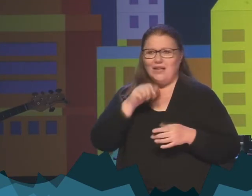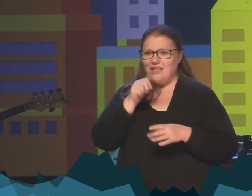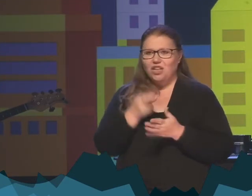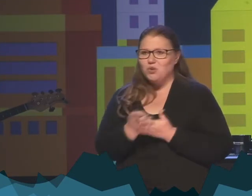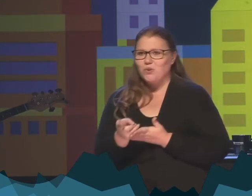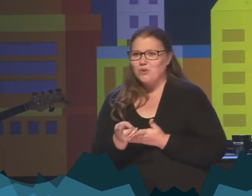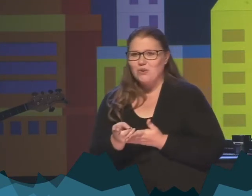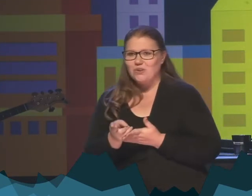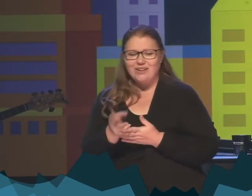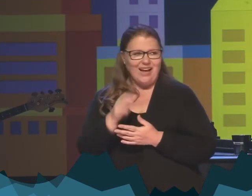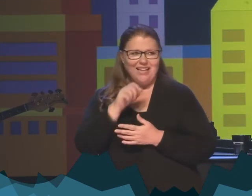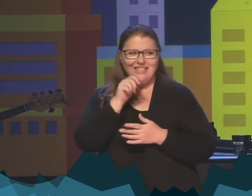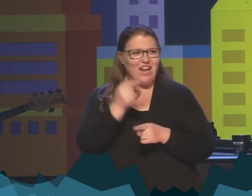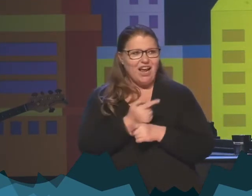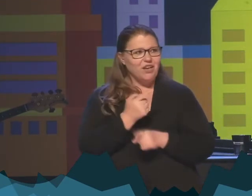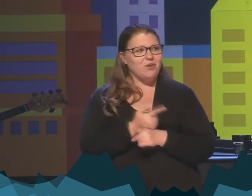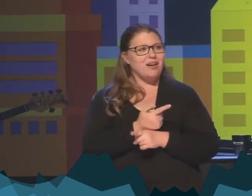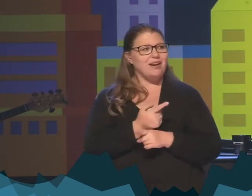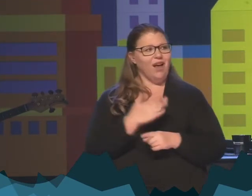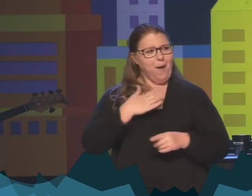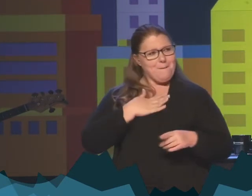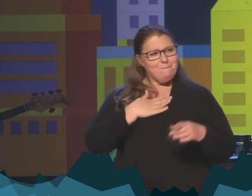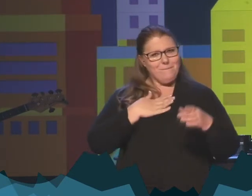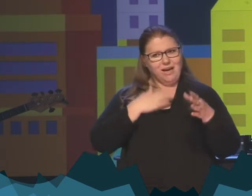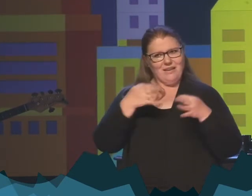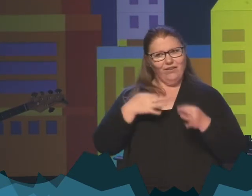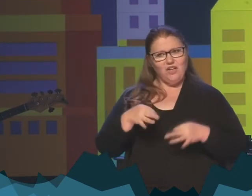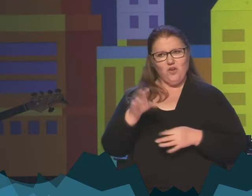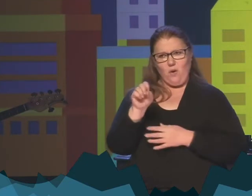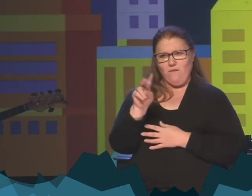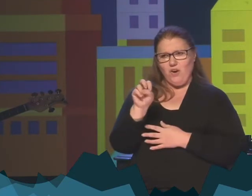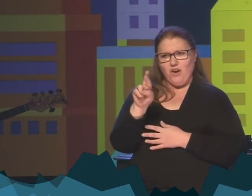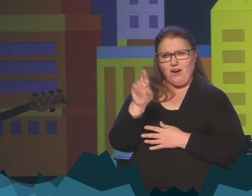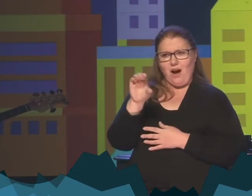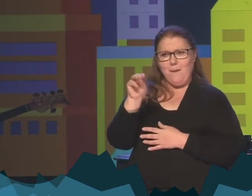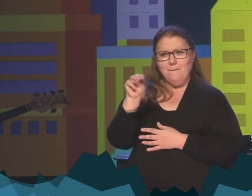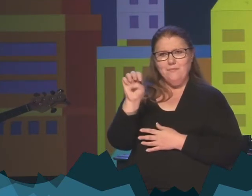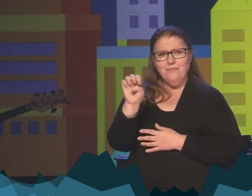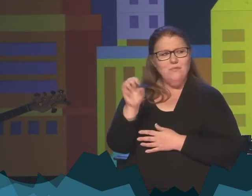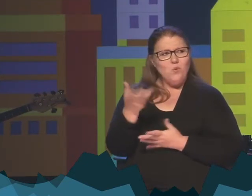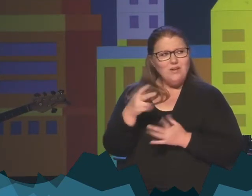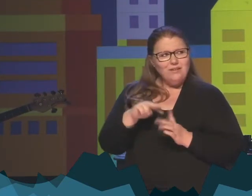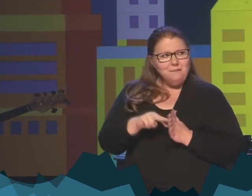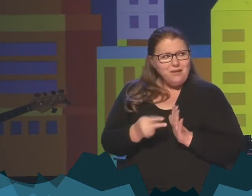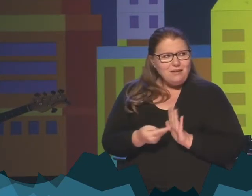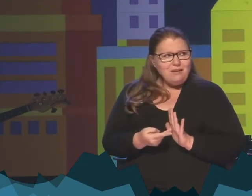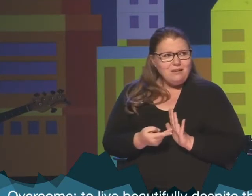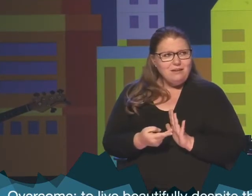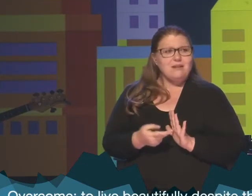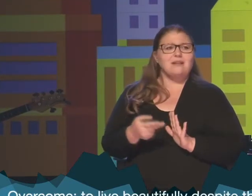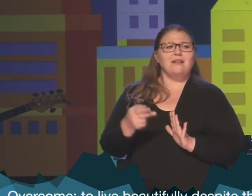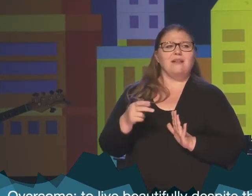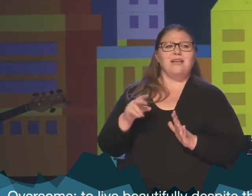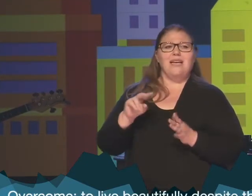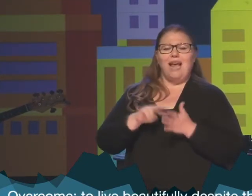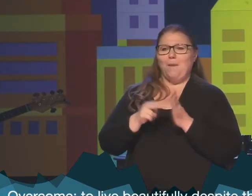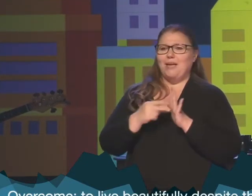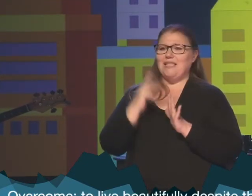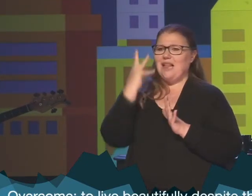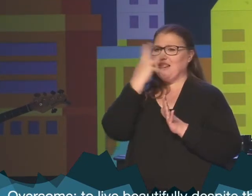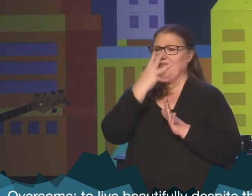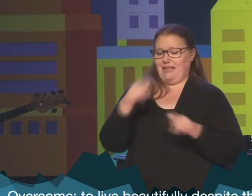not what it means to overcome. Can I give you my definition of overcome? I think to overcome is to live